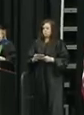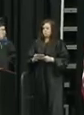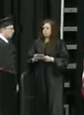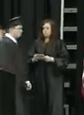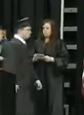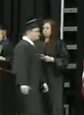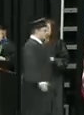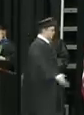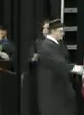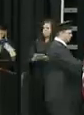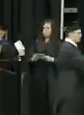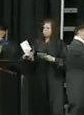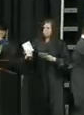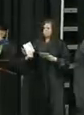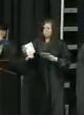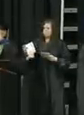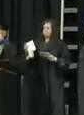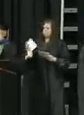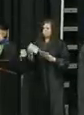Kyle Burchard.